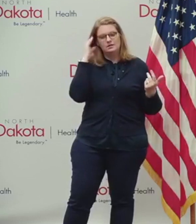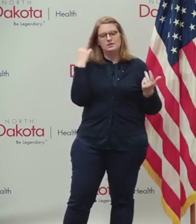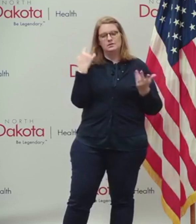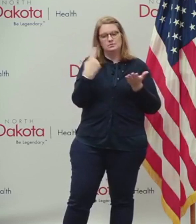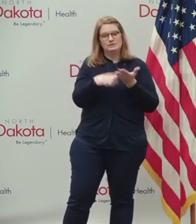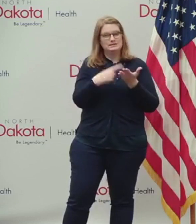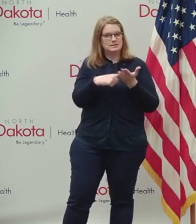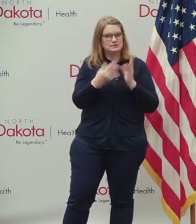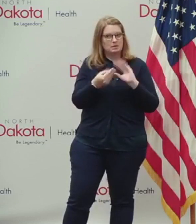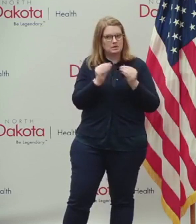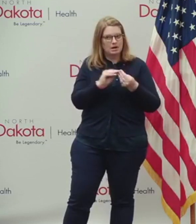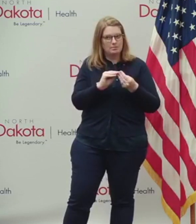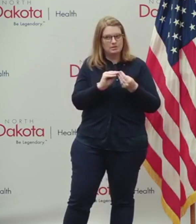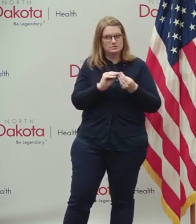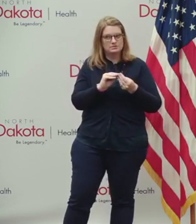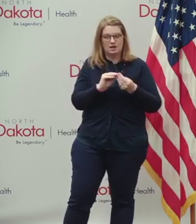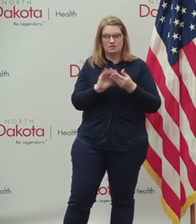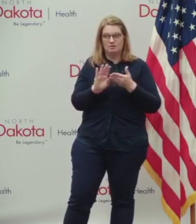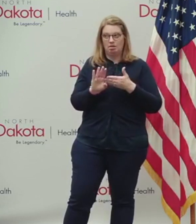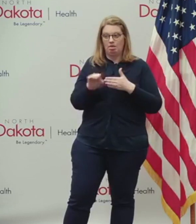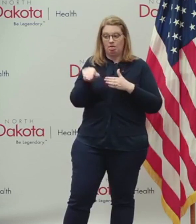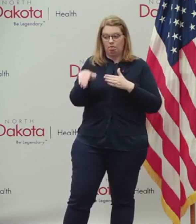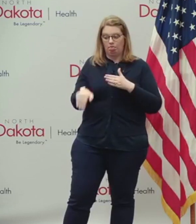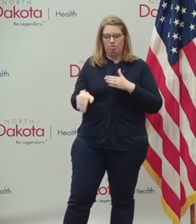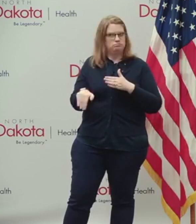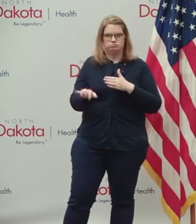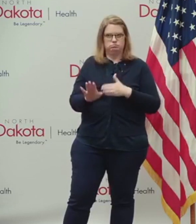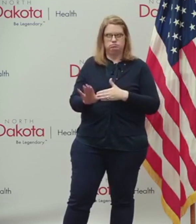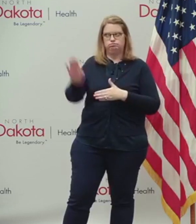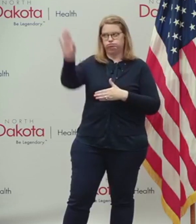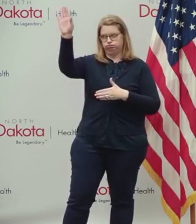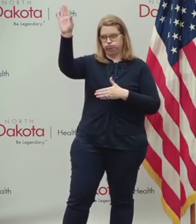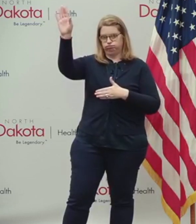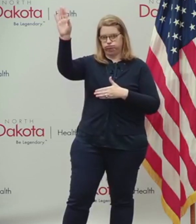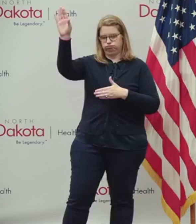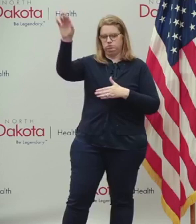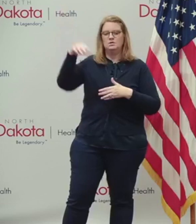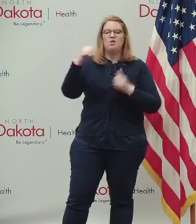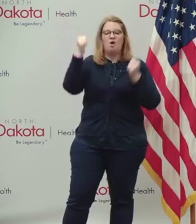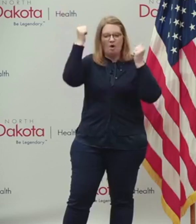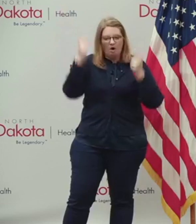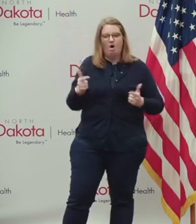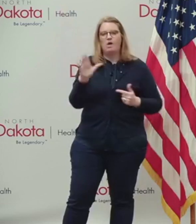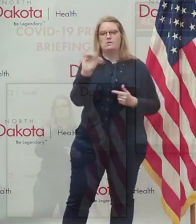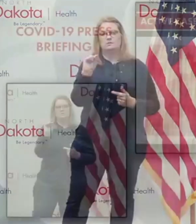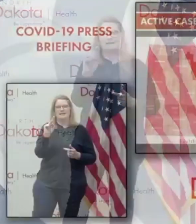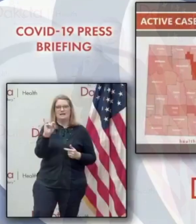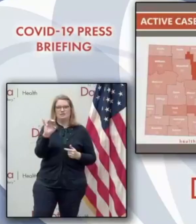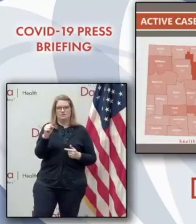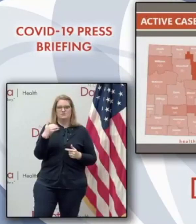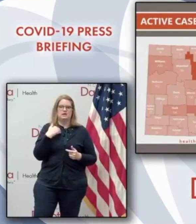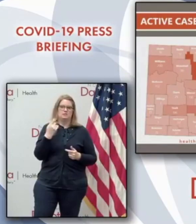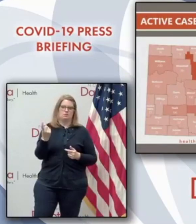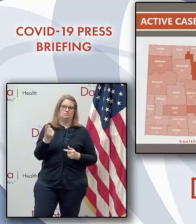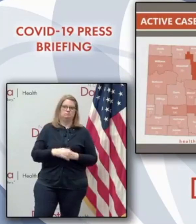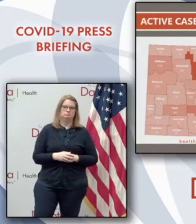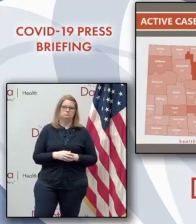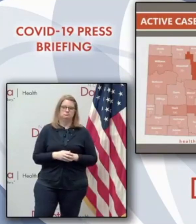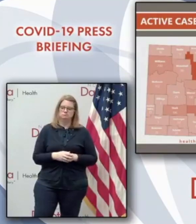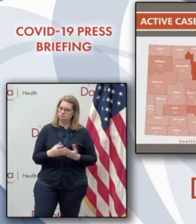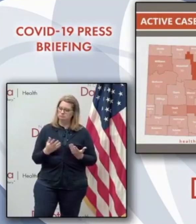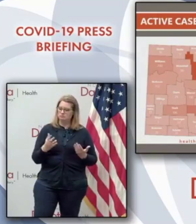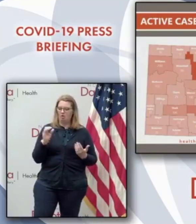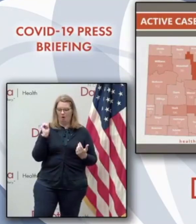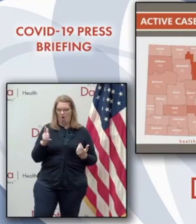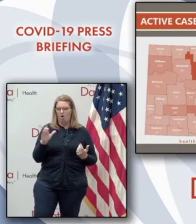about our numbers headed in the wrong direction. We now have, again, we're in a position where every single county in North Dakota has at least one active case.